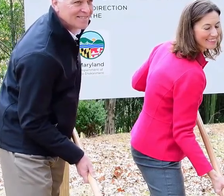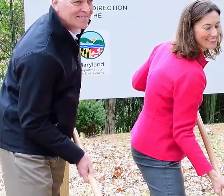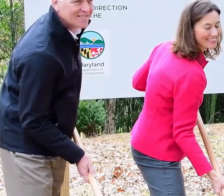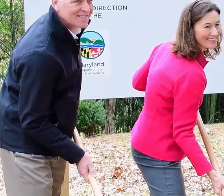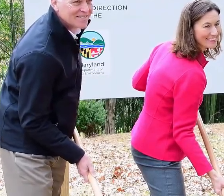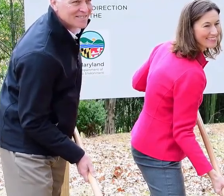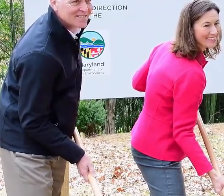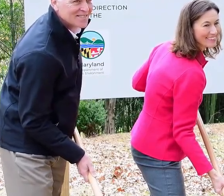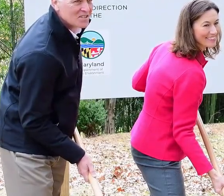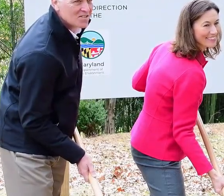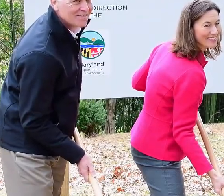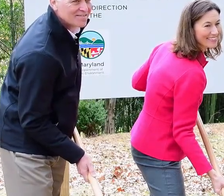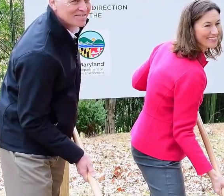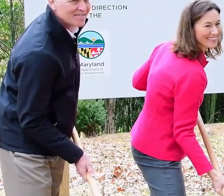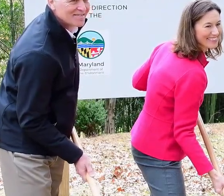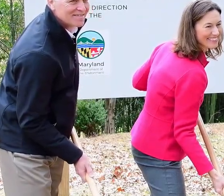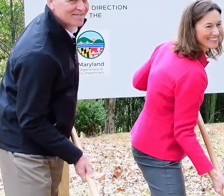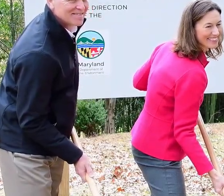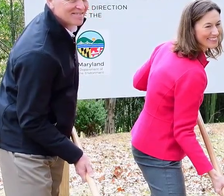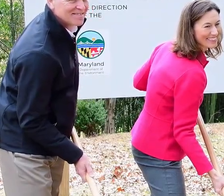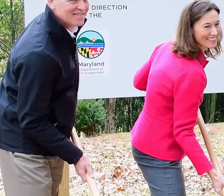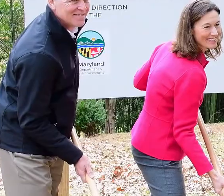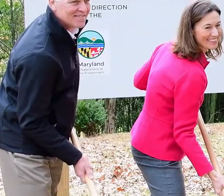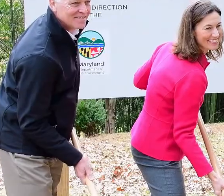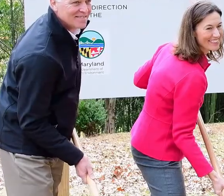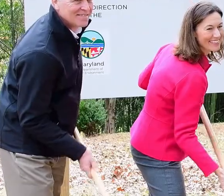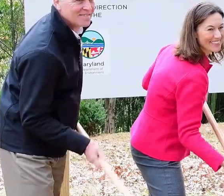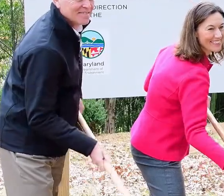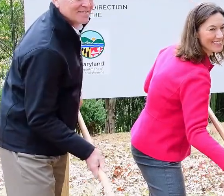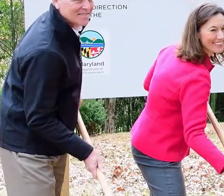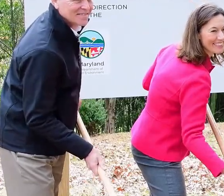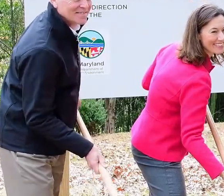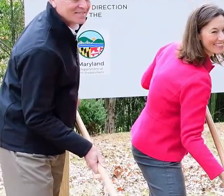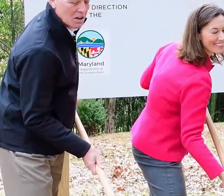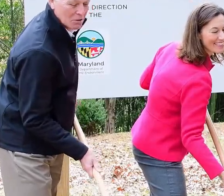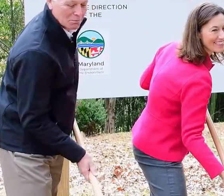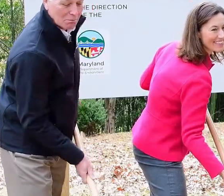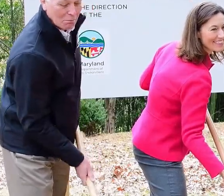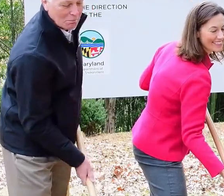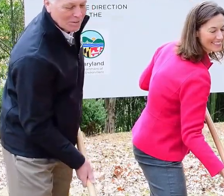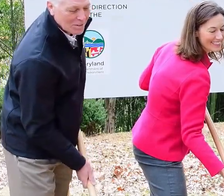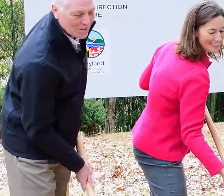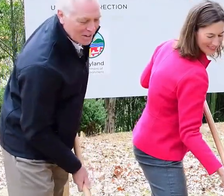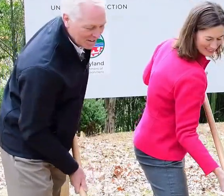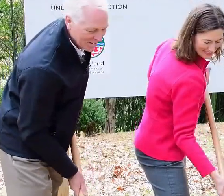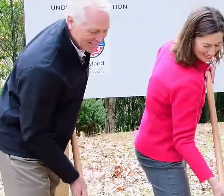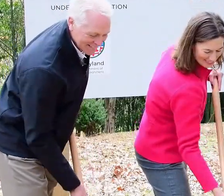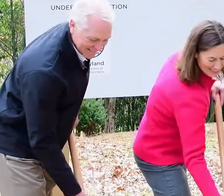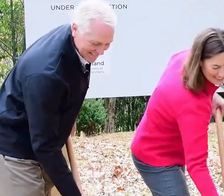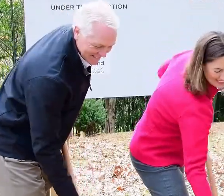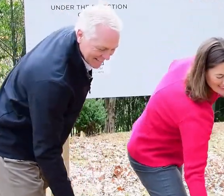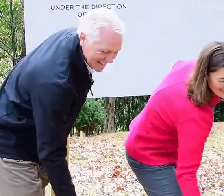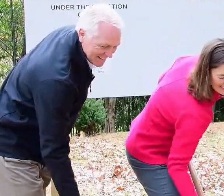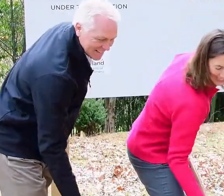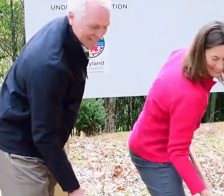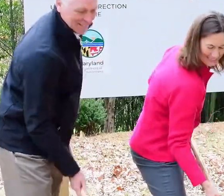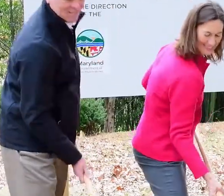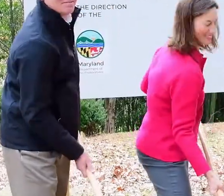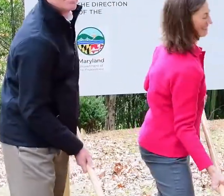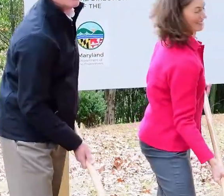Try to keep it mostly in the box. All right, 1, 2, 3. And one more try there.